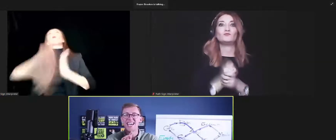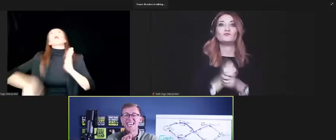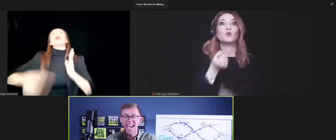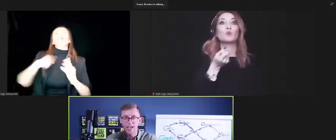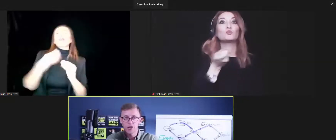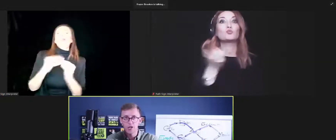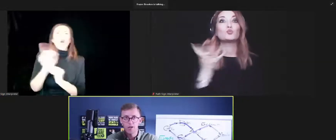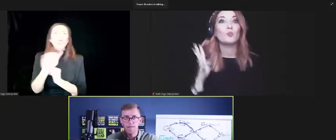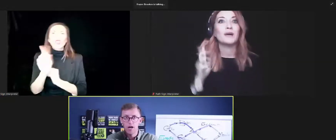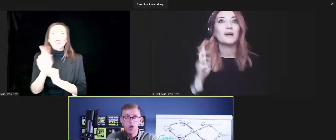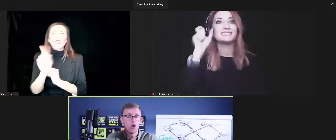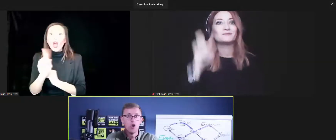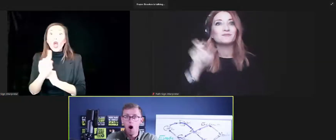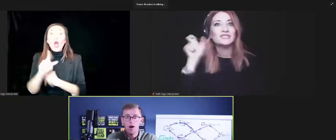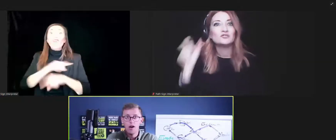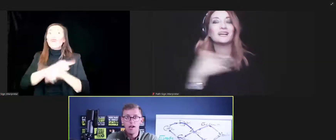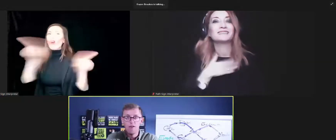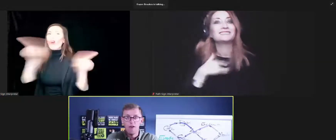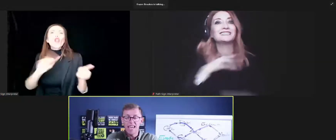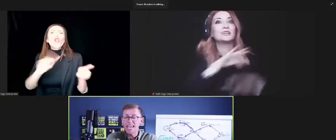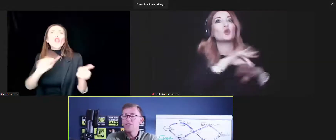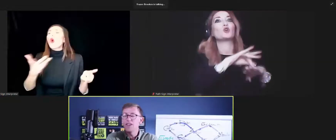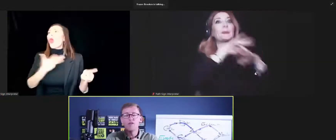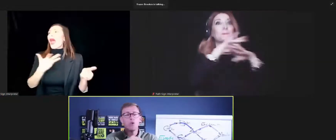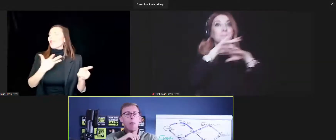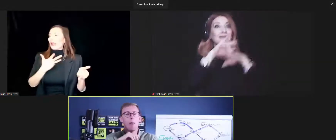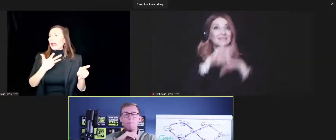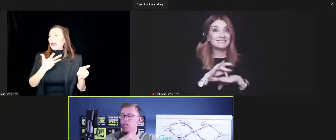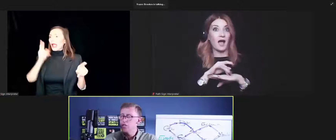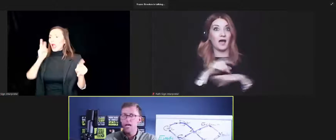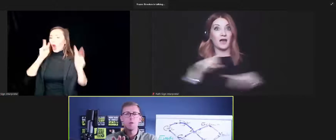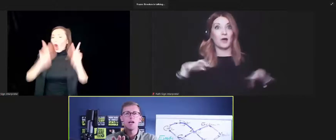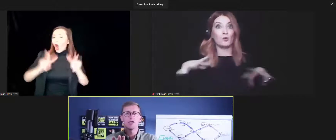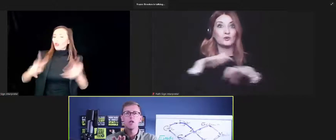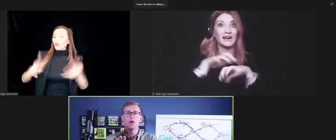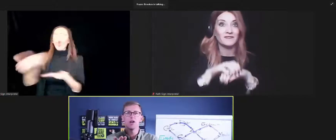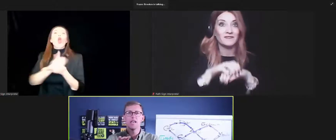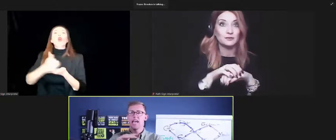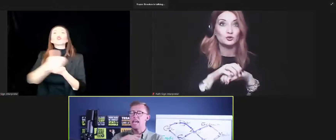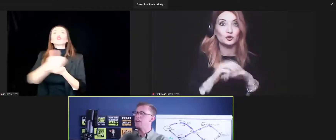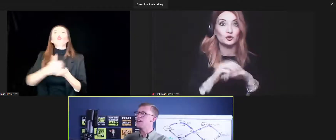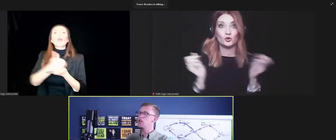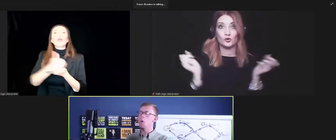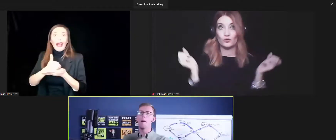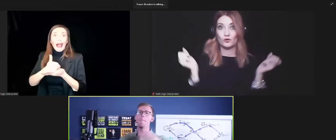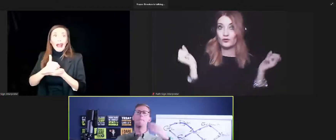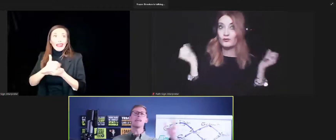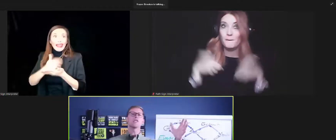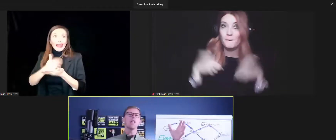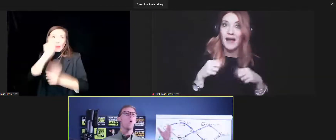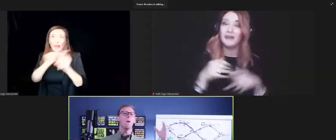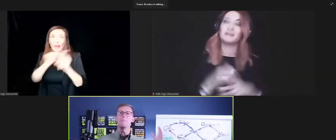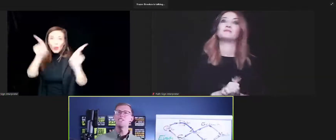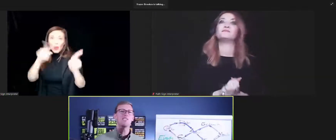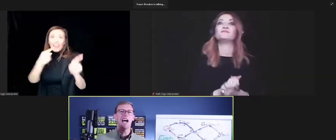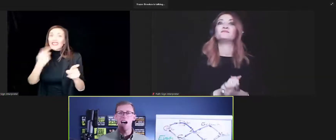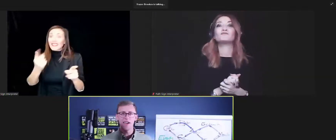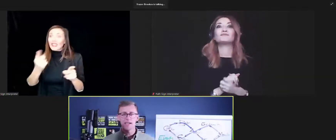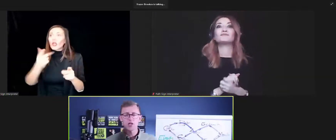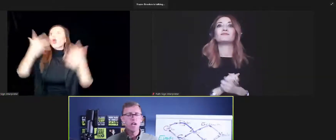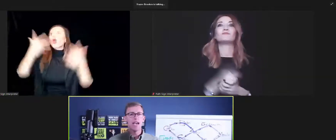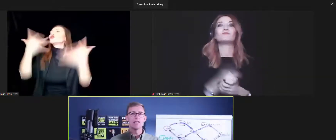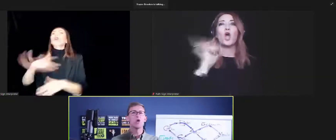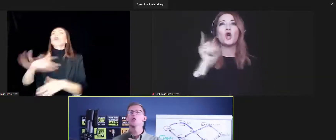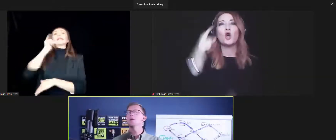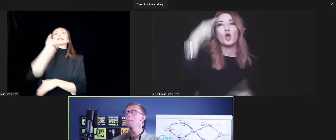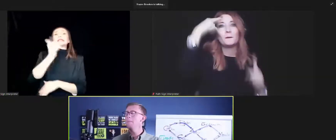say yes. You're not, right? Even if you are the best salesperson in the world, even if you are Mr. or Mrs.